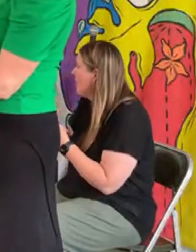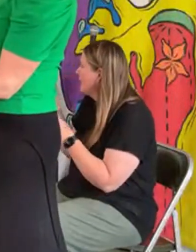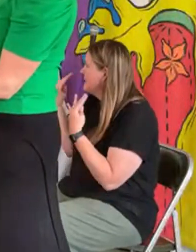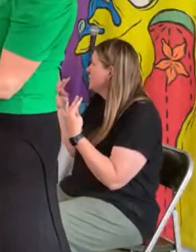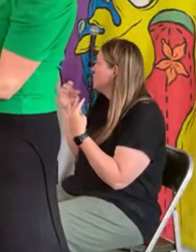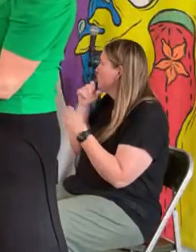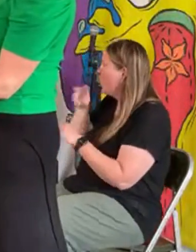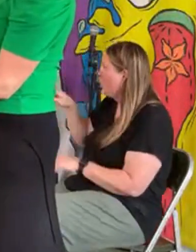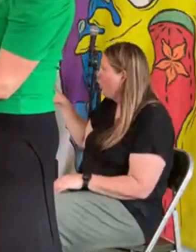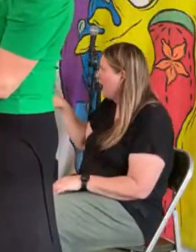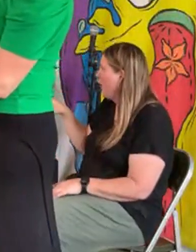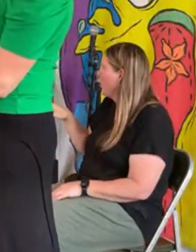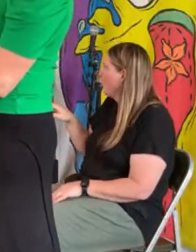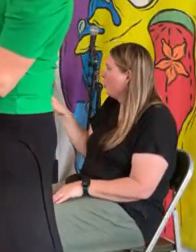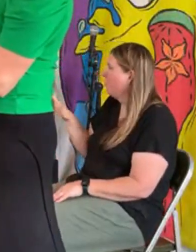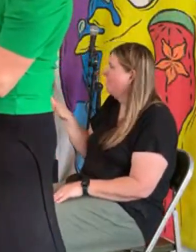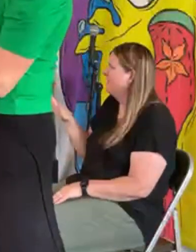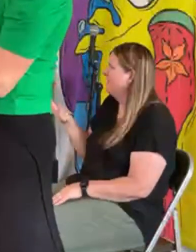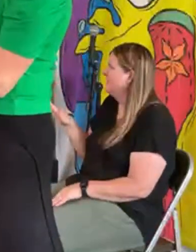her.